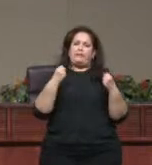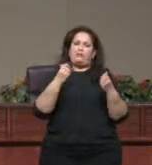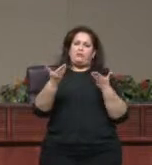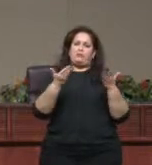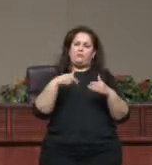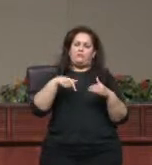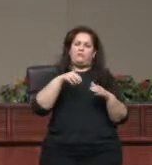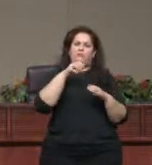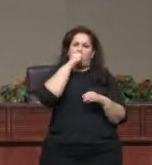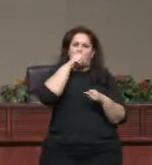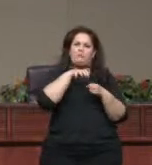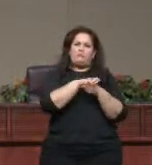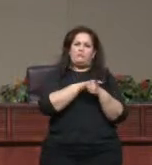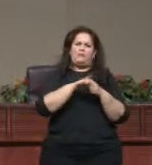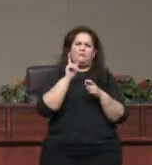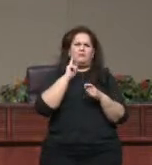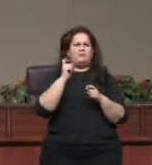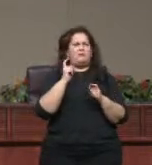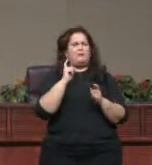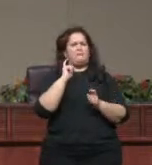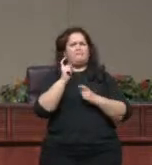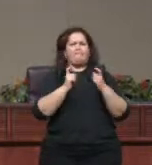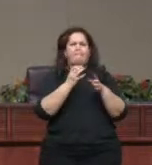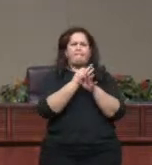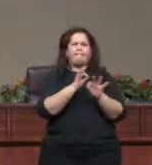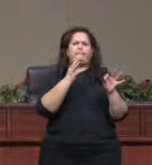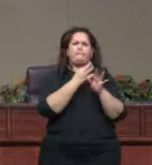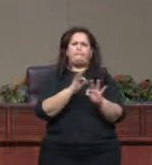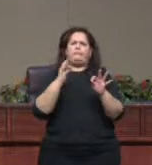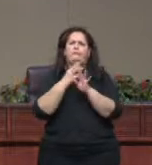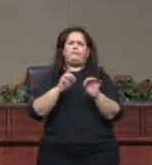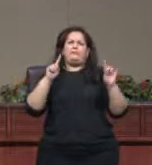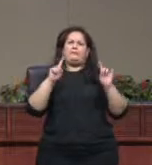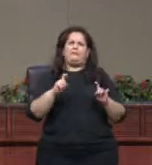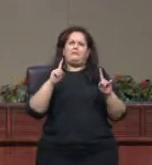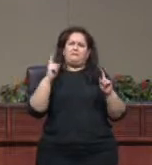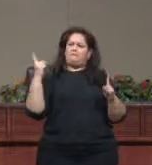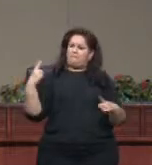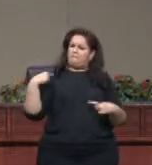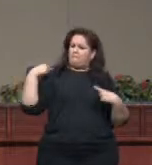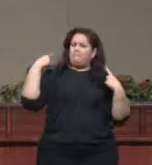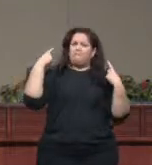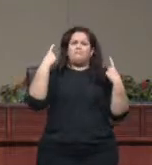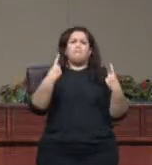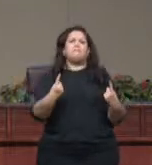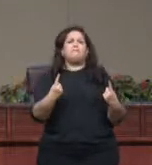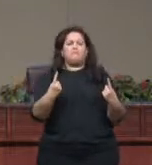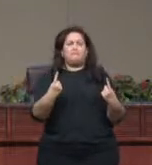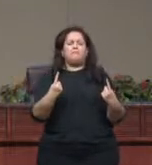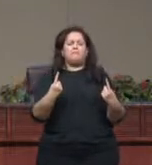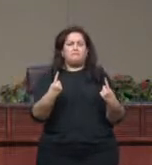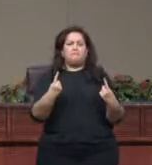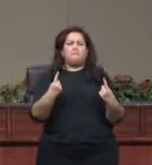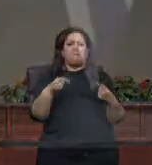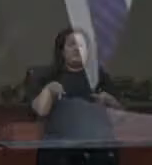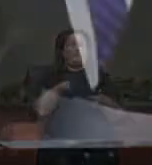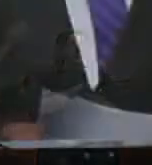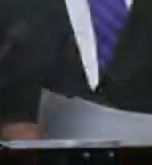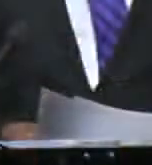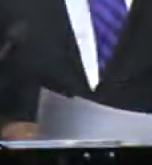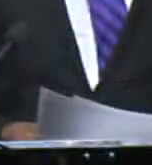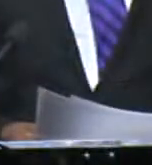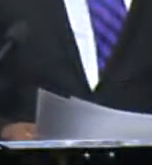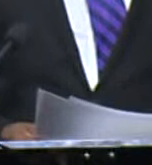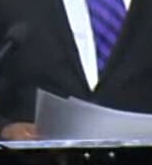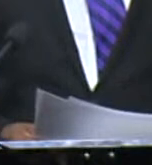been providing free drive-through testing for months now. Just this week, a